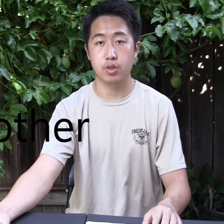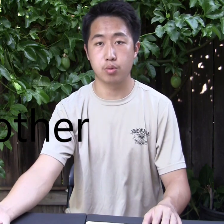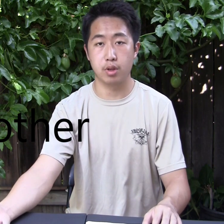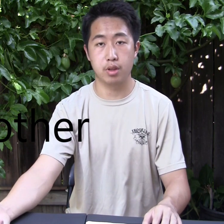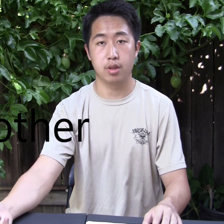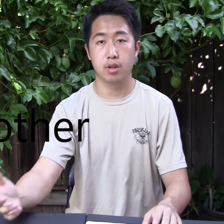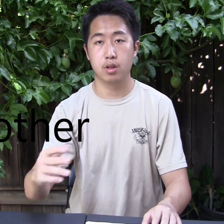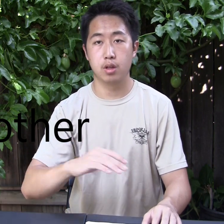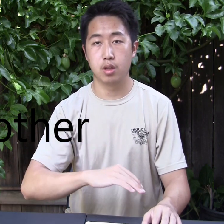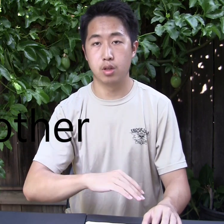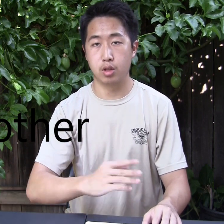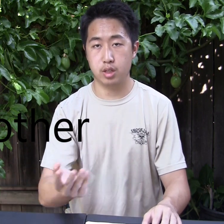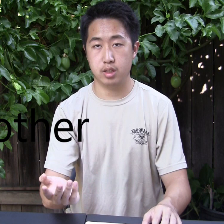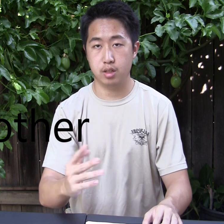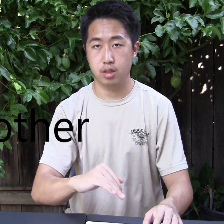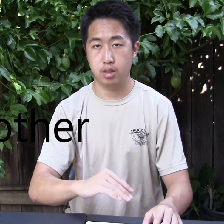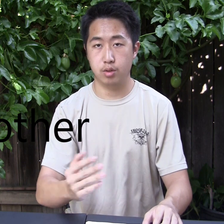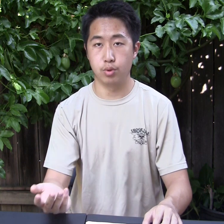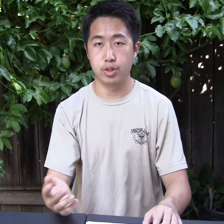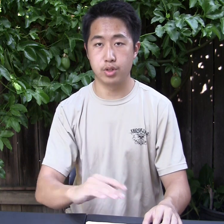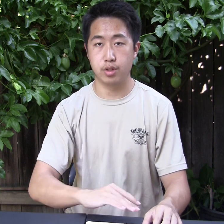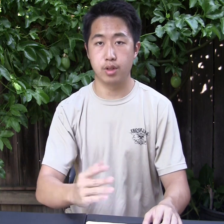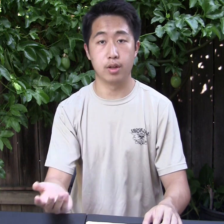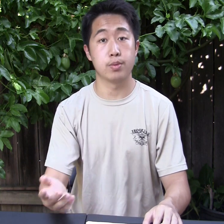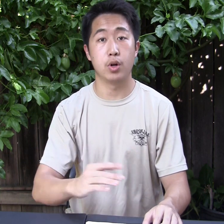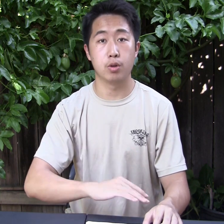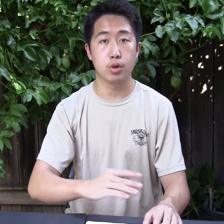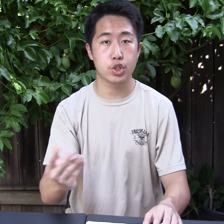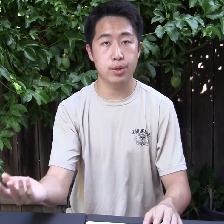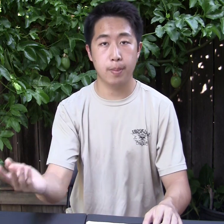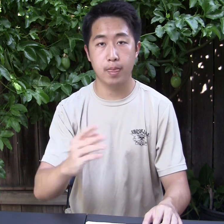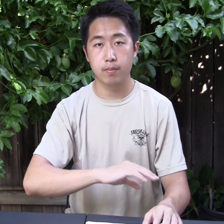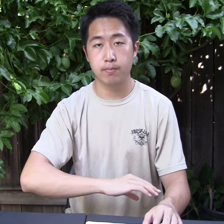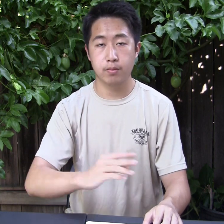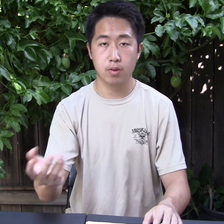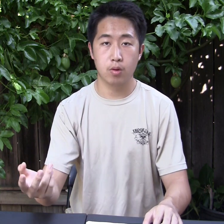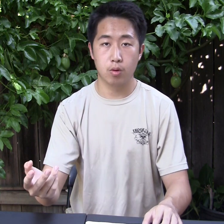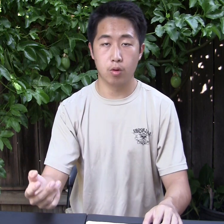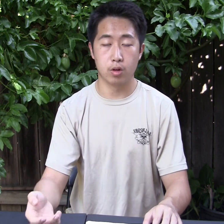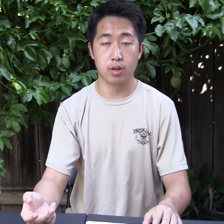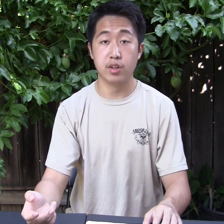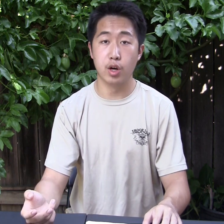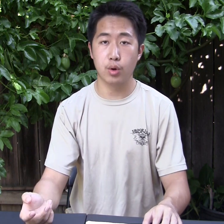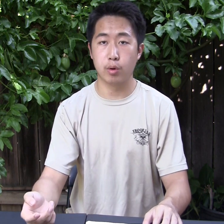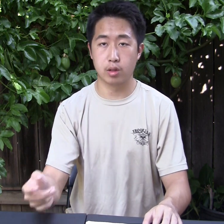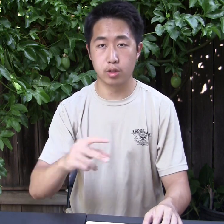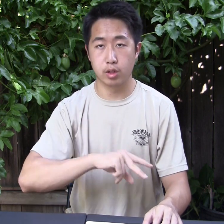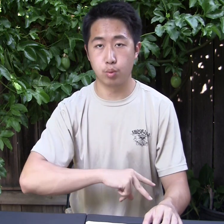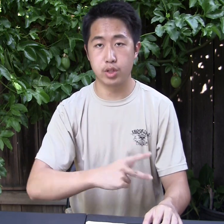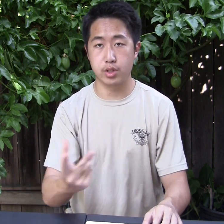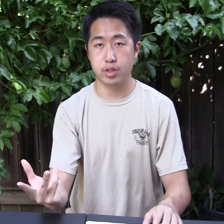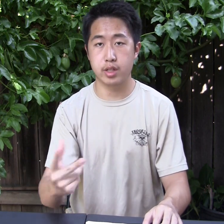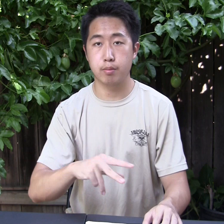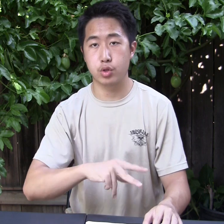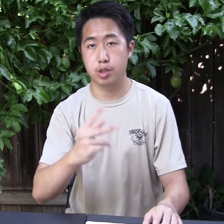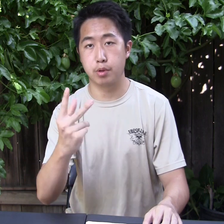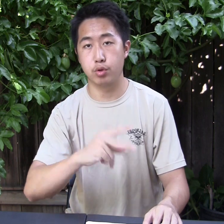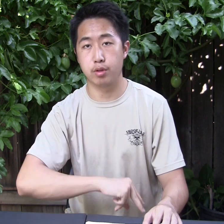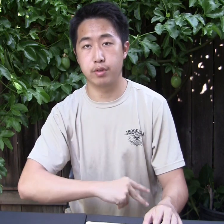with not, which is a smaller motion, or know or learn, which is the same motion but with your fingers